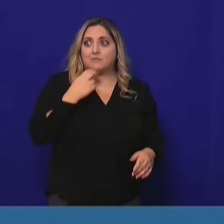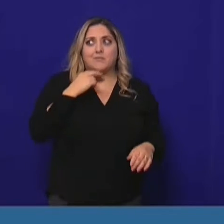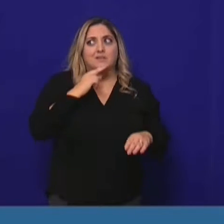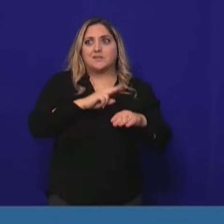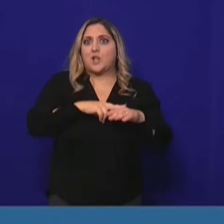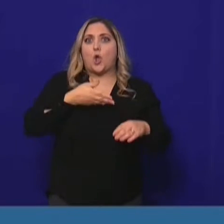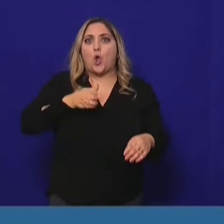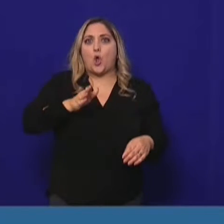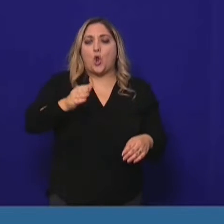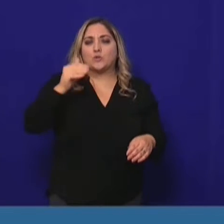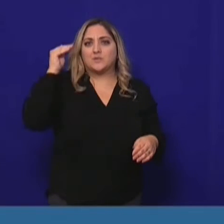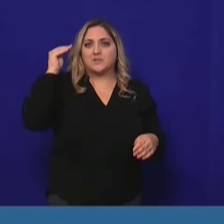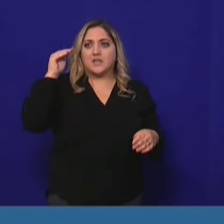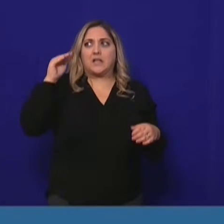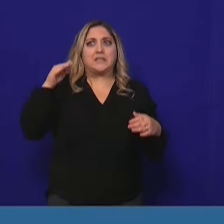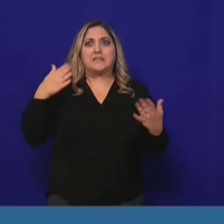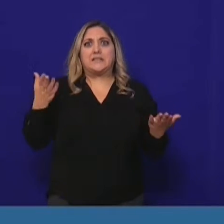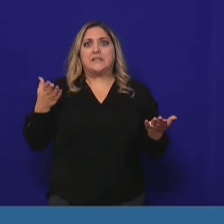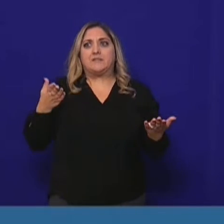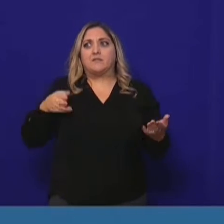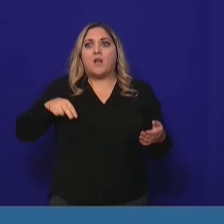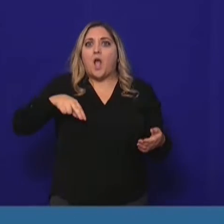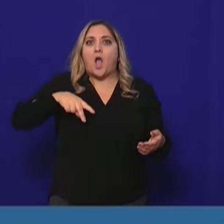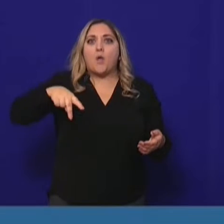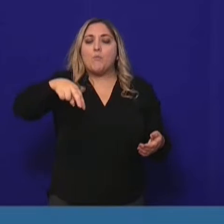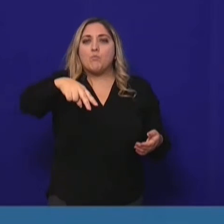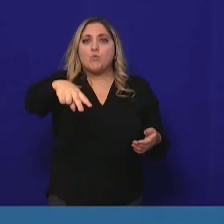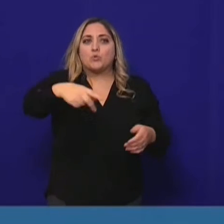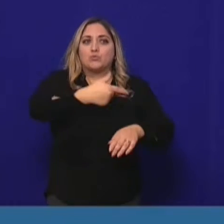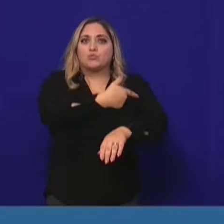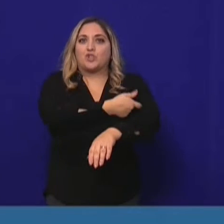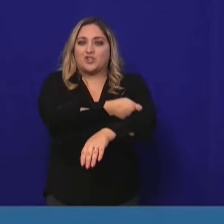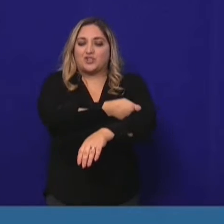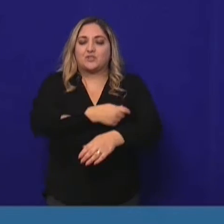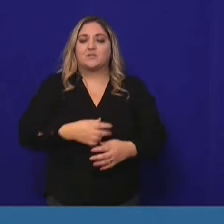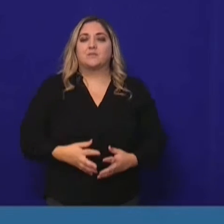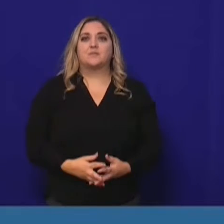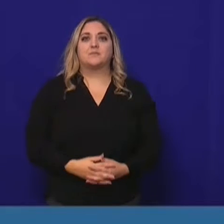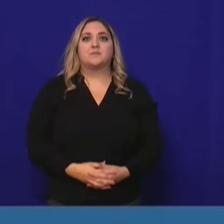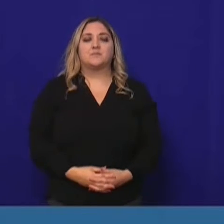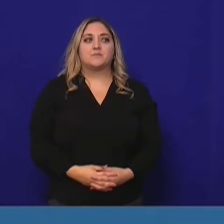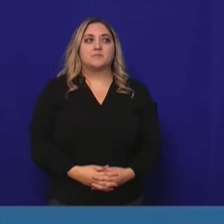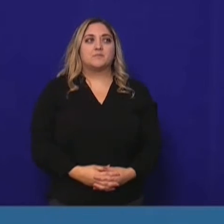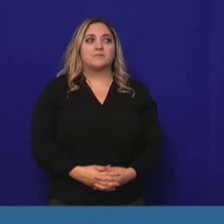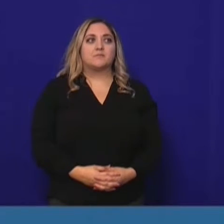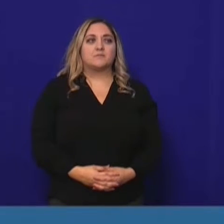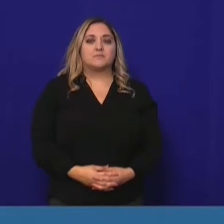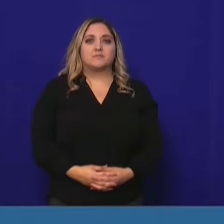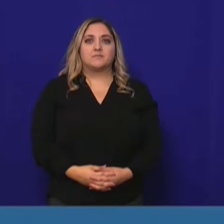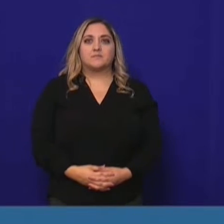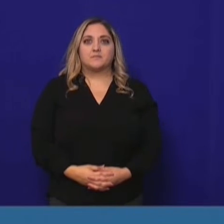L-anzjani li ma jistgħux joħorġu mid-dar, hemm xi ħsieb dwar li ma mod jistgħu jieħduha?